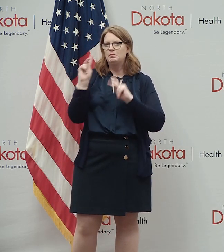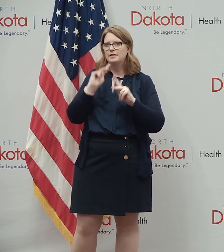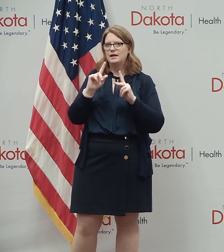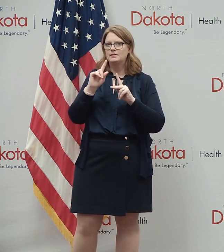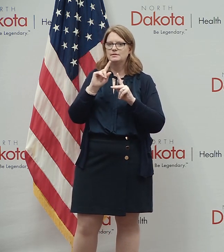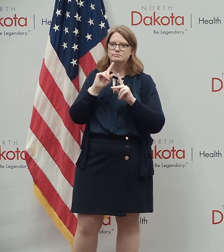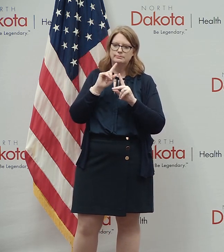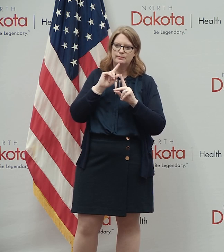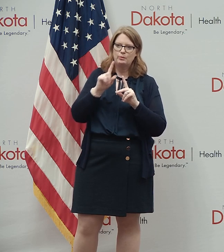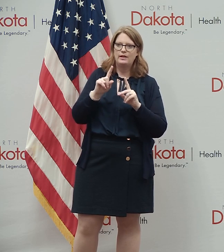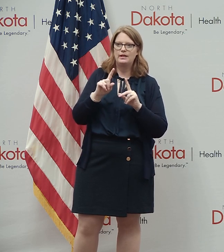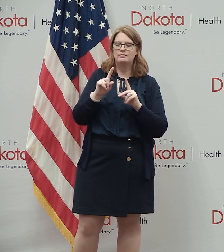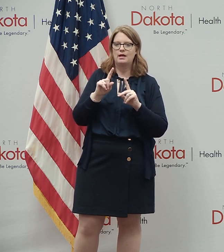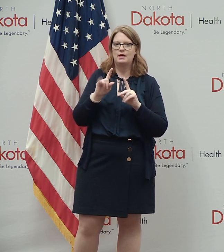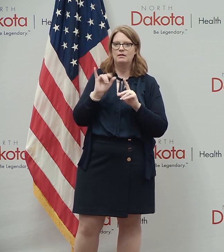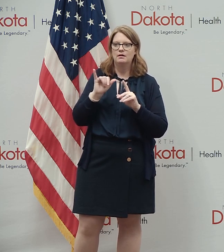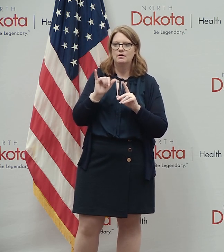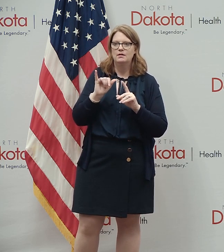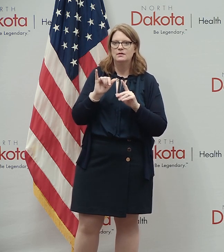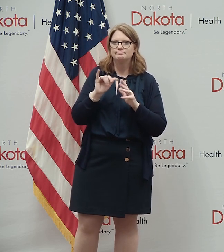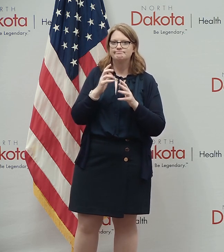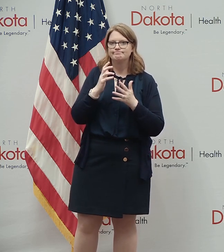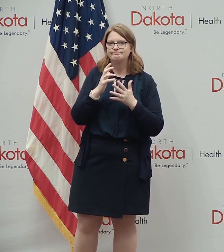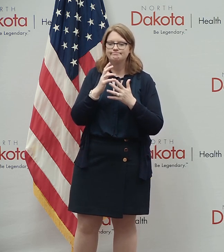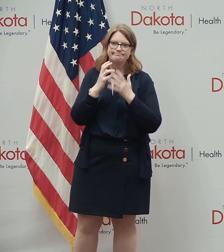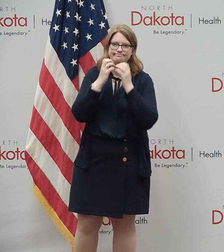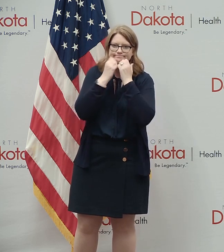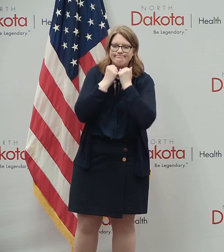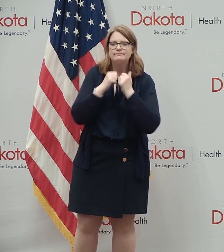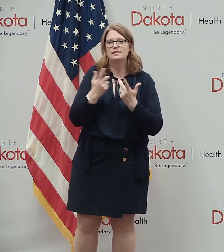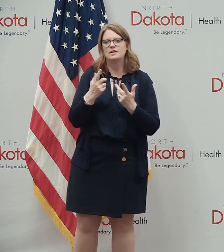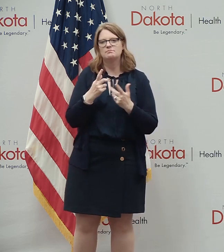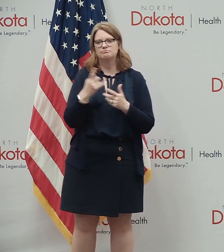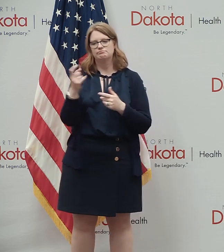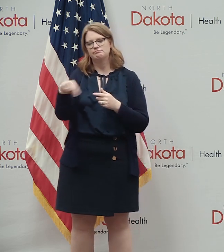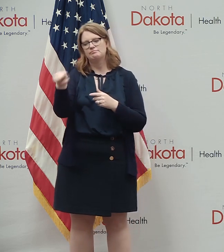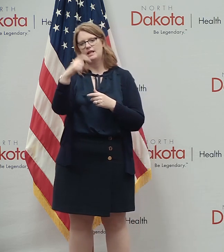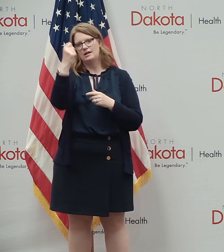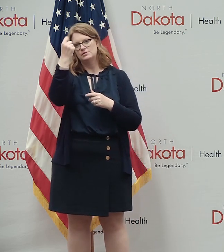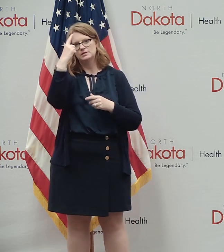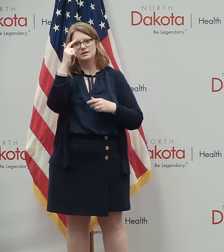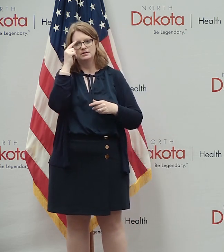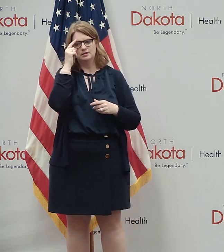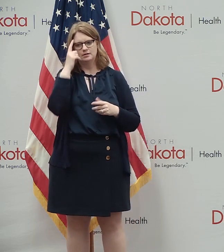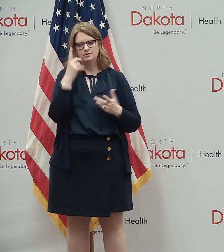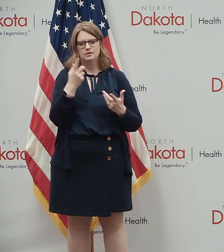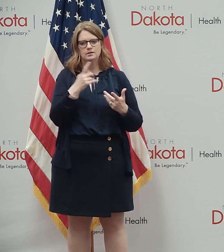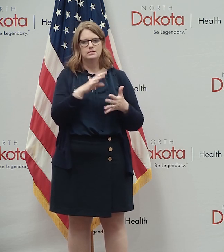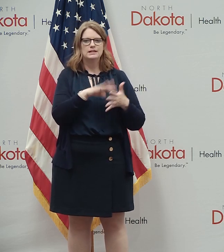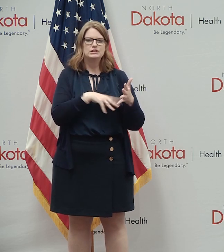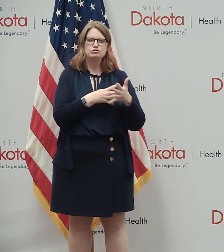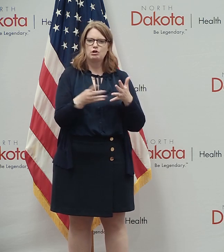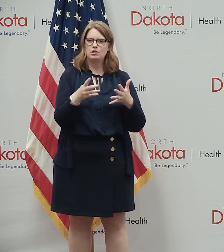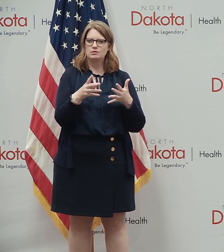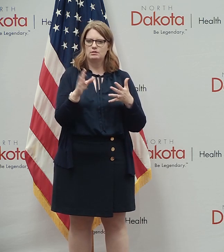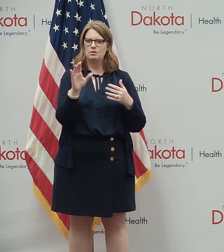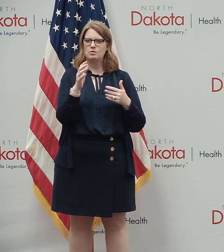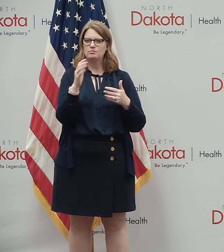out, and we'll try not to create any confusion when we have the chart that was being asked here about which